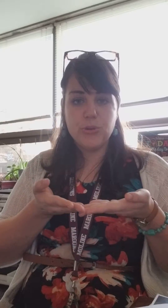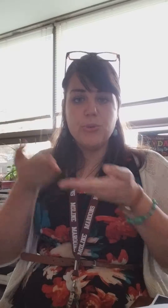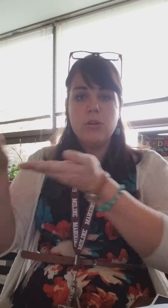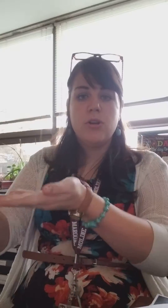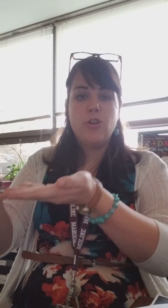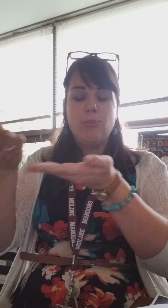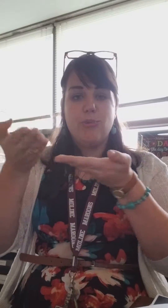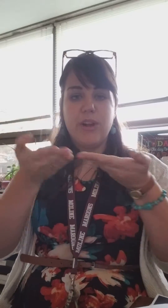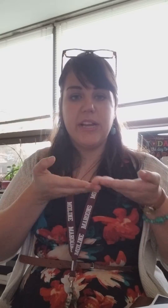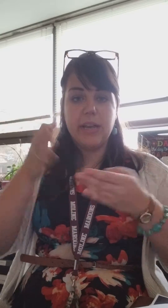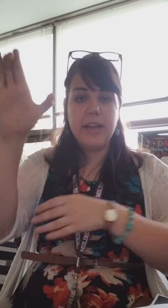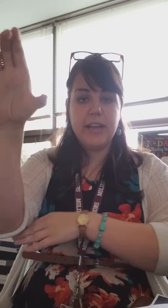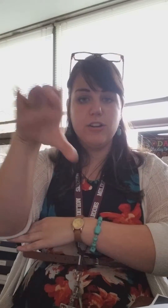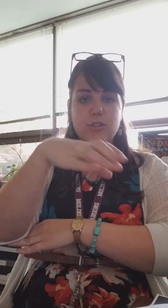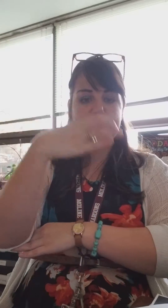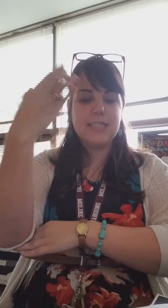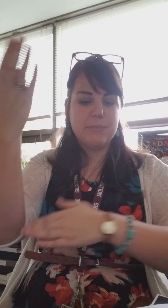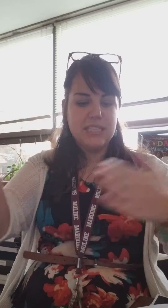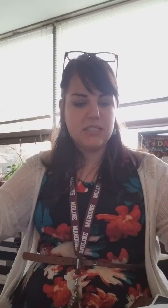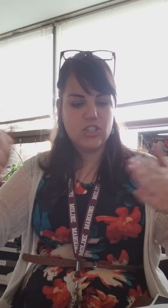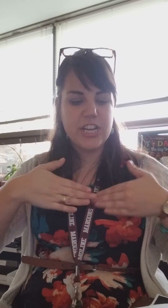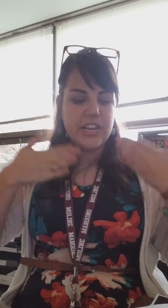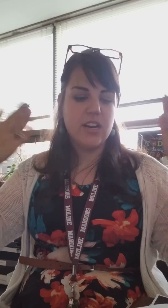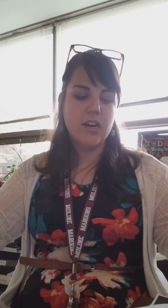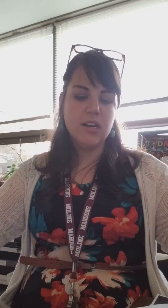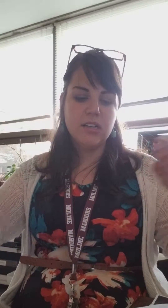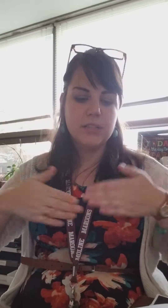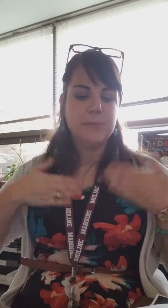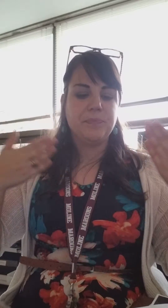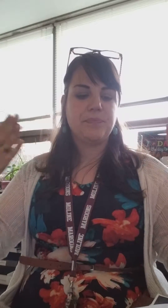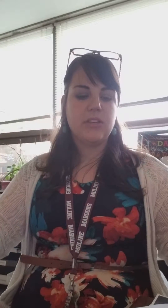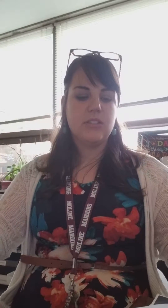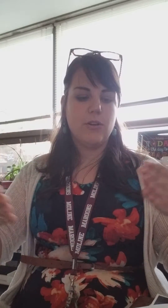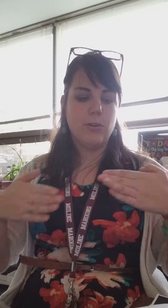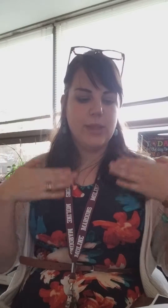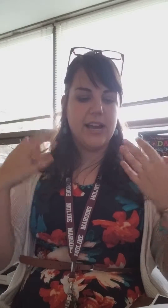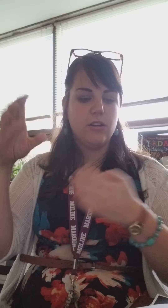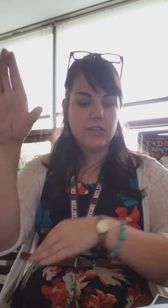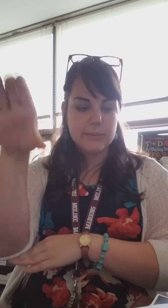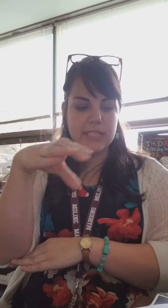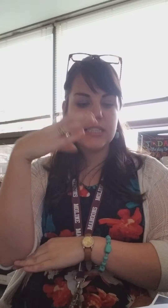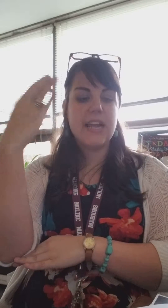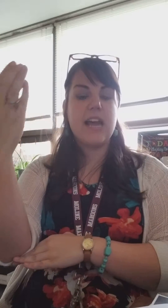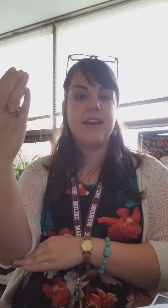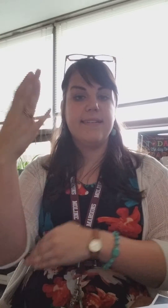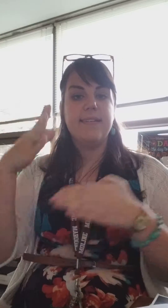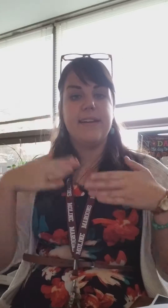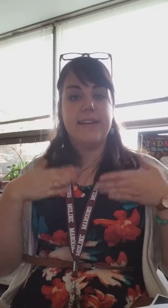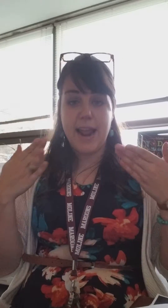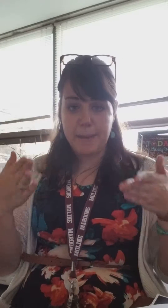you, bringing Christmas cheer. So that Christmas again and happy.